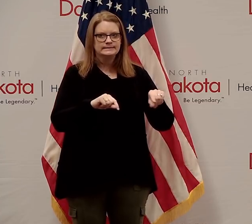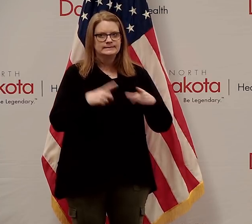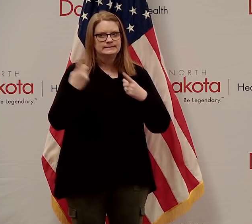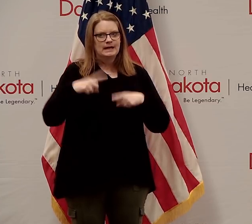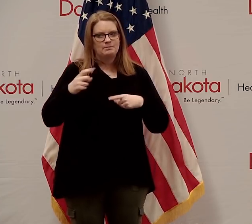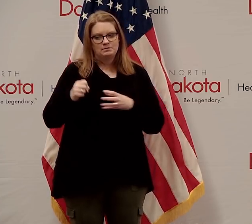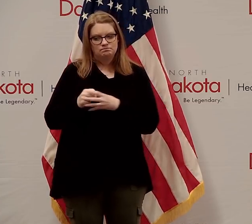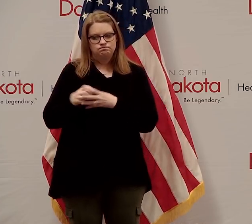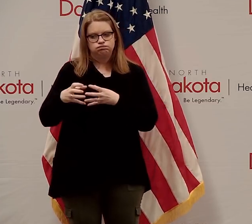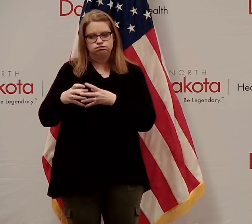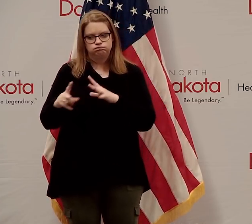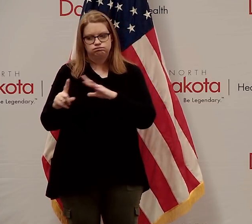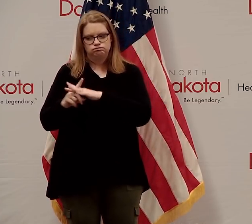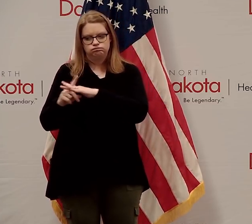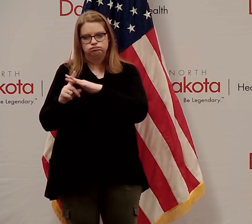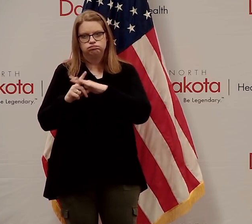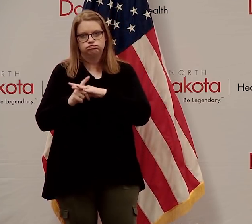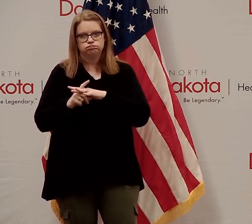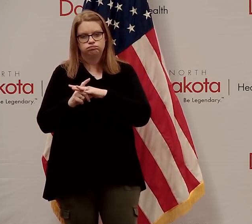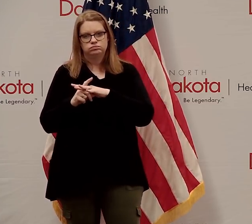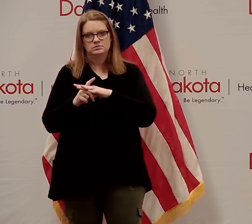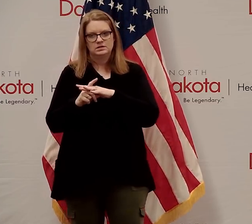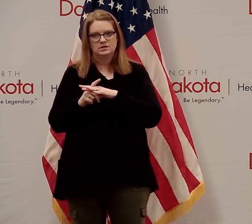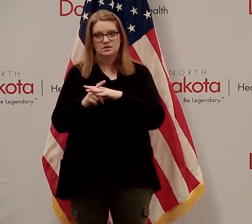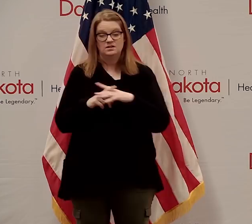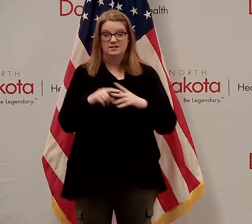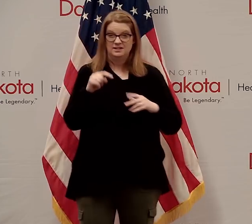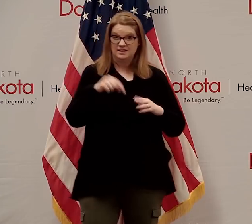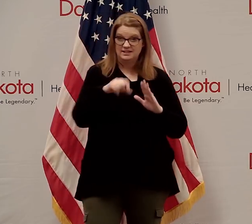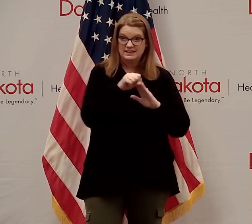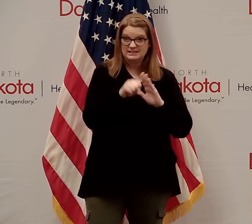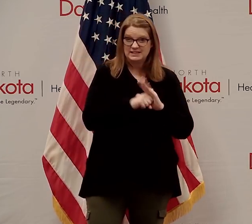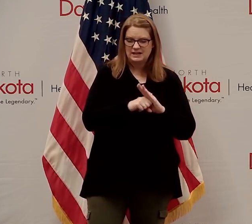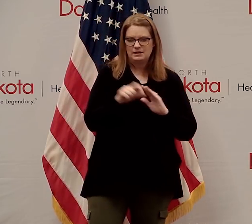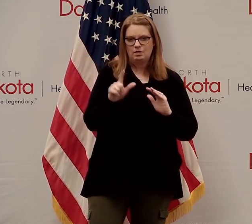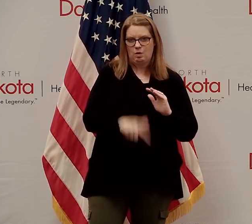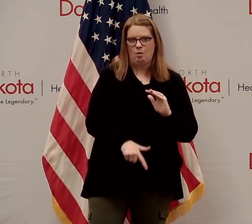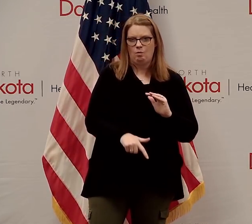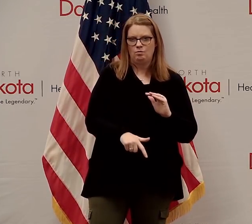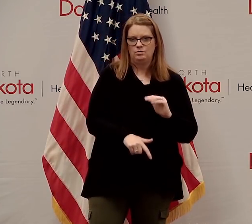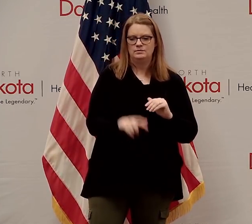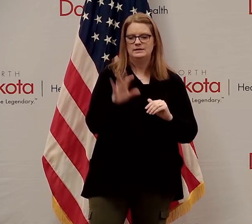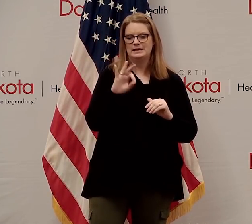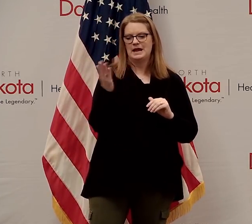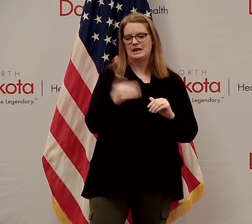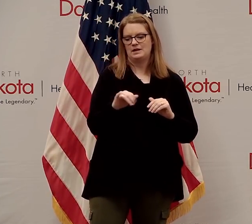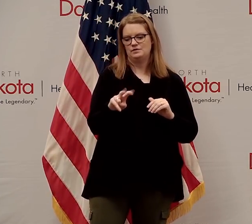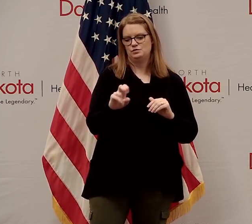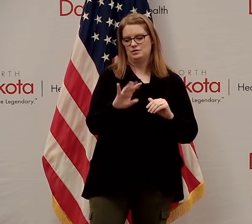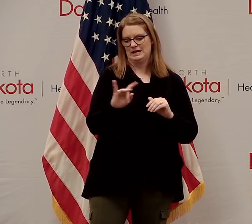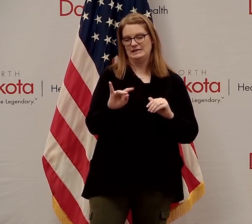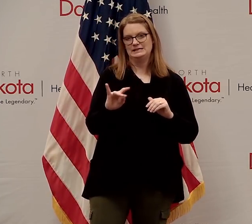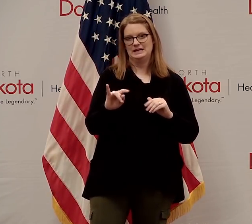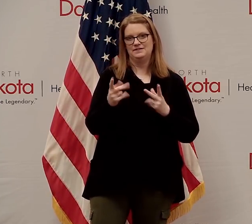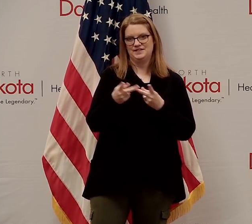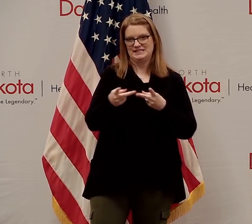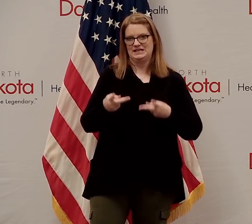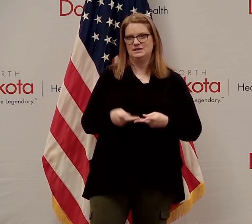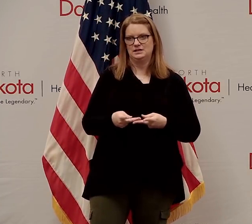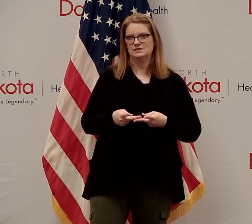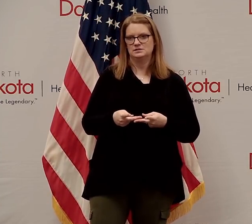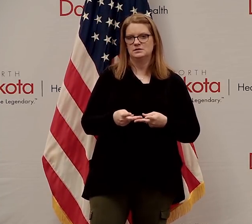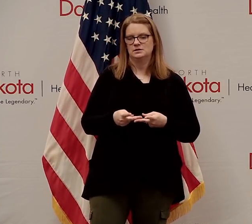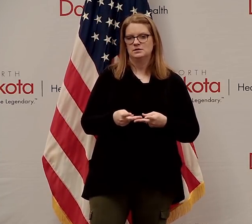We're fortunate that we've had fewer than virtually any other state. We have 9 of our 218 facilities that, as